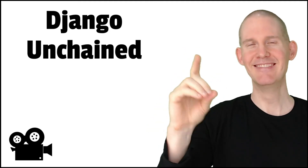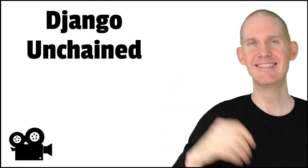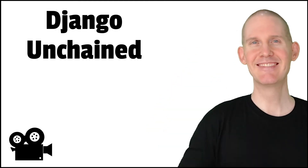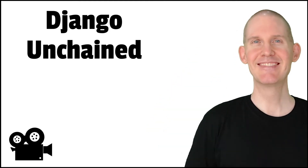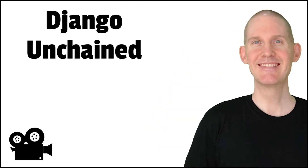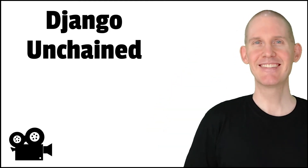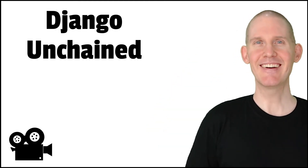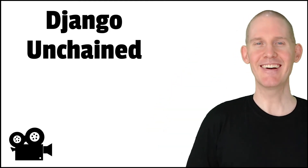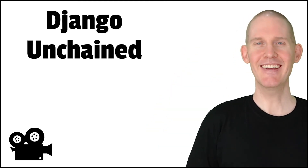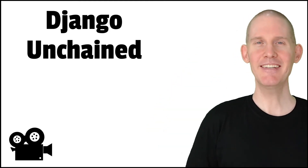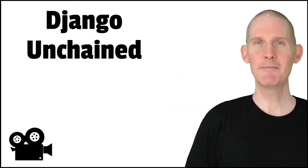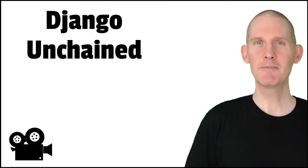All right.